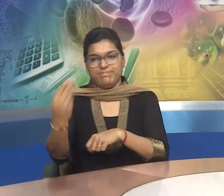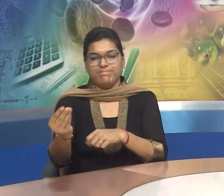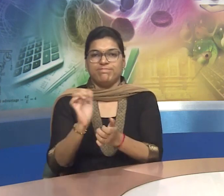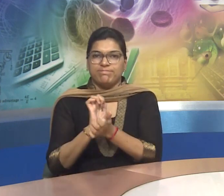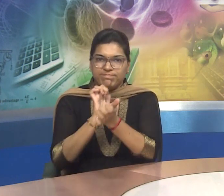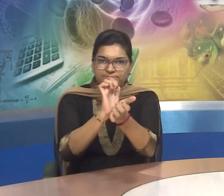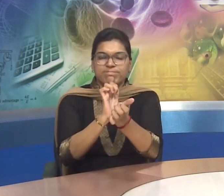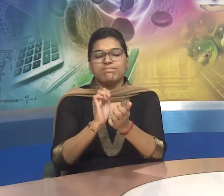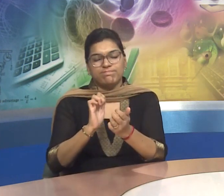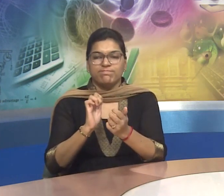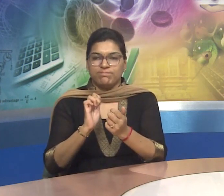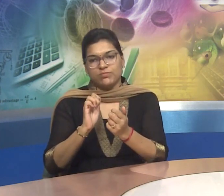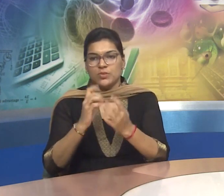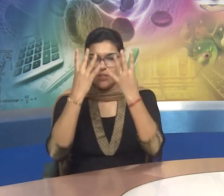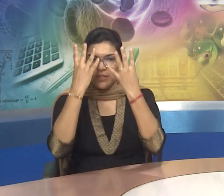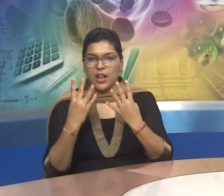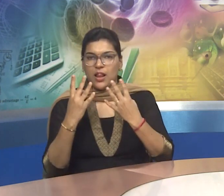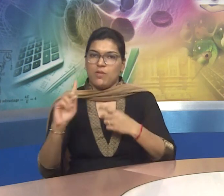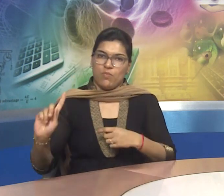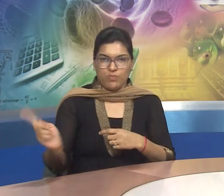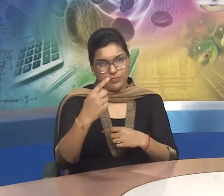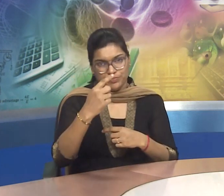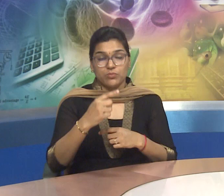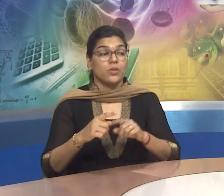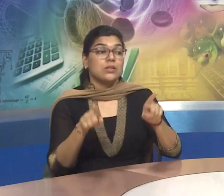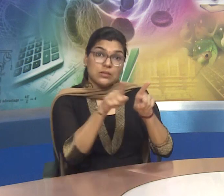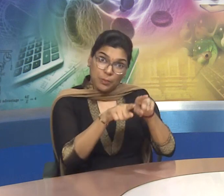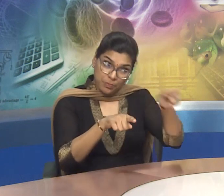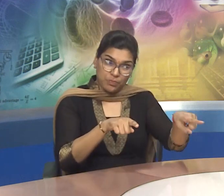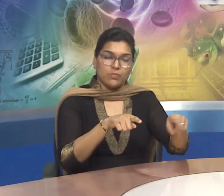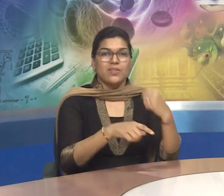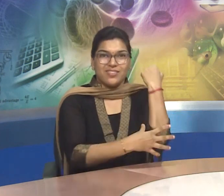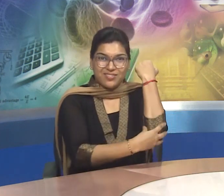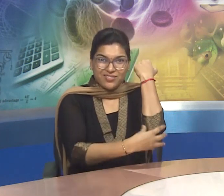The punishment would be same for all.